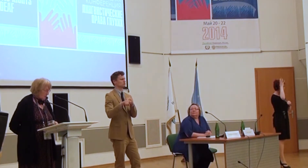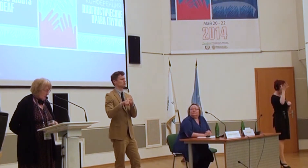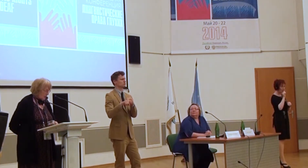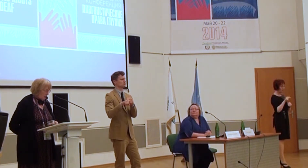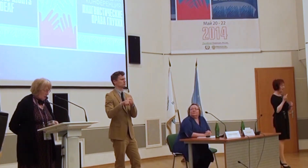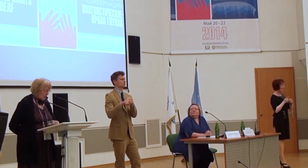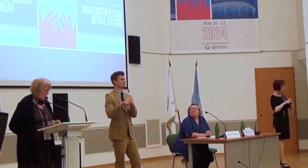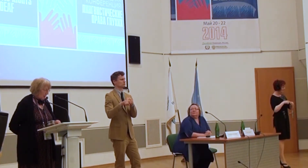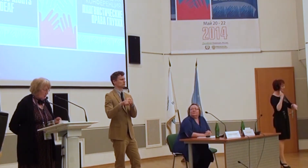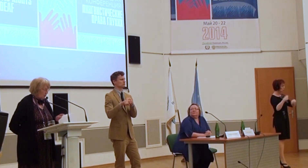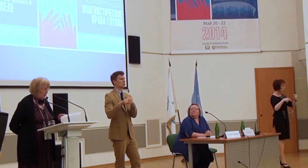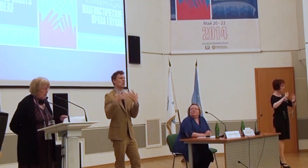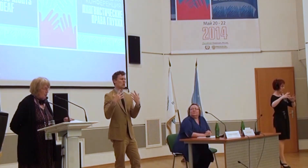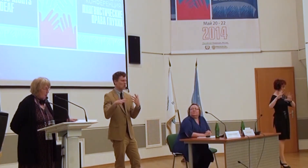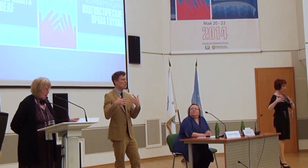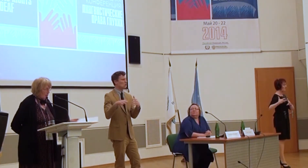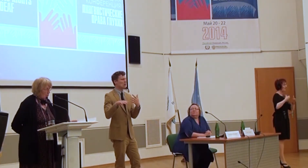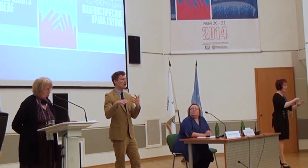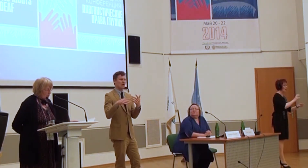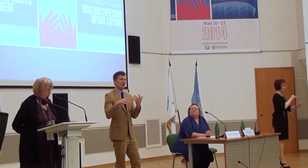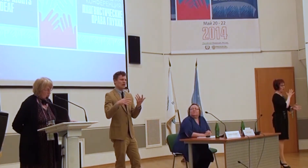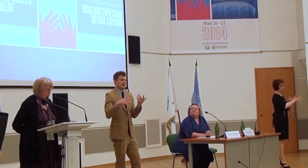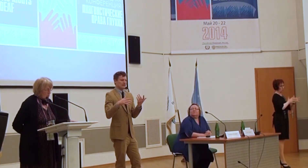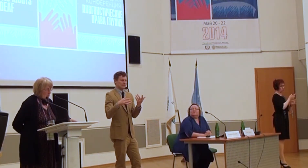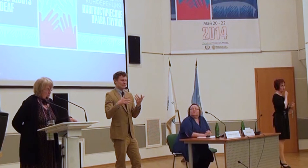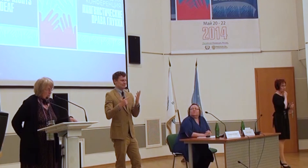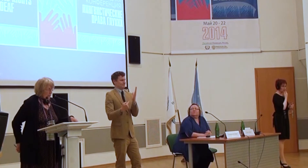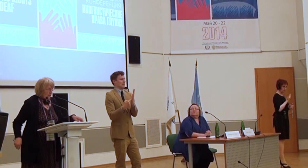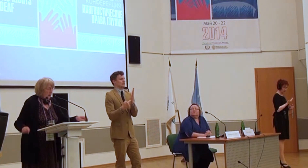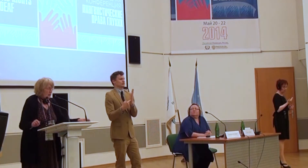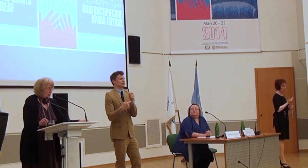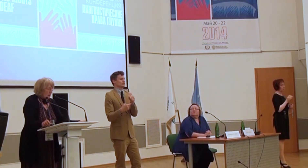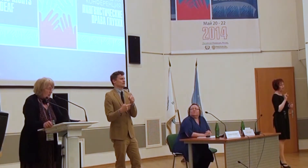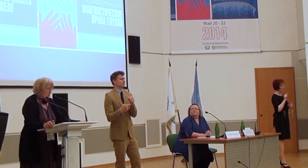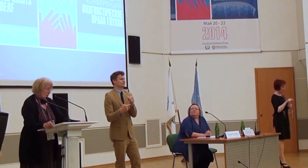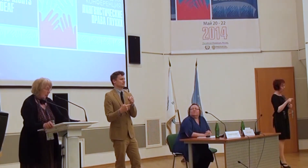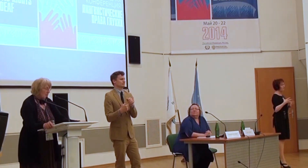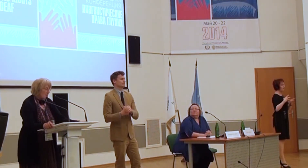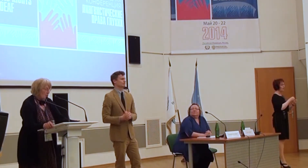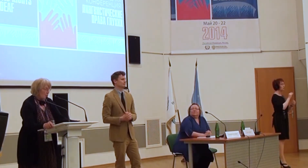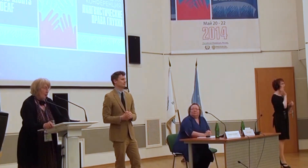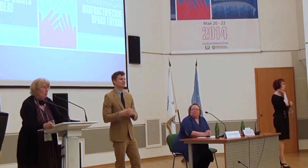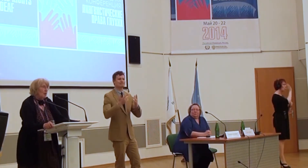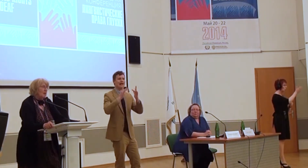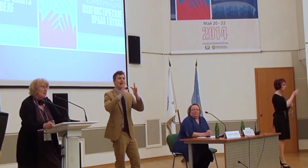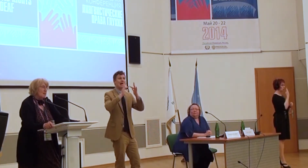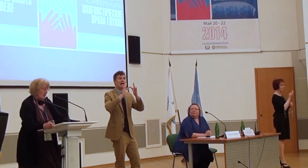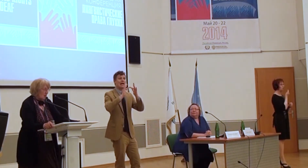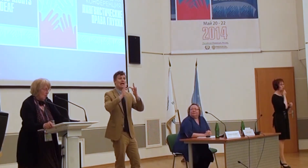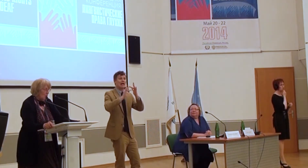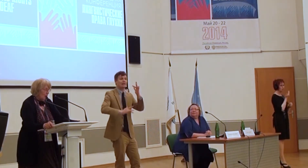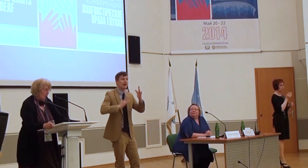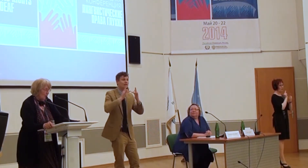were to have a significant impact on the future of the bilingual approach. The internet, social